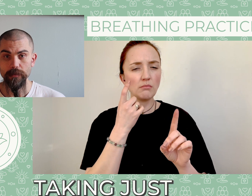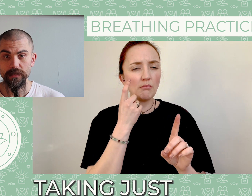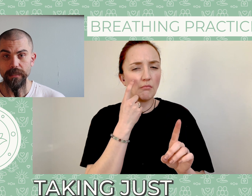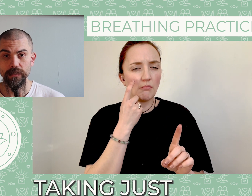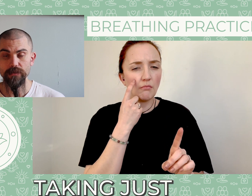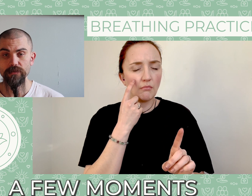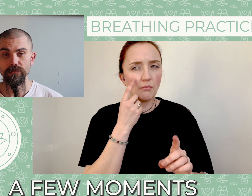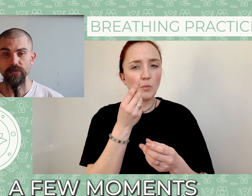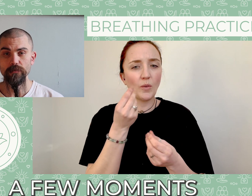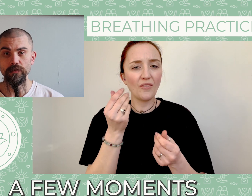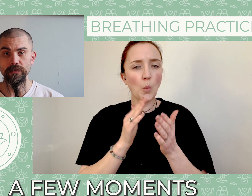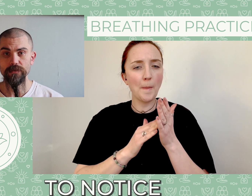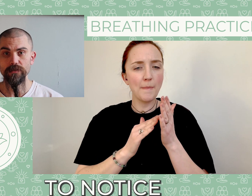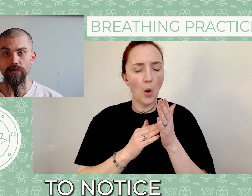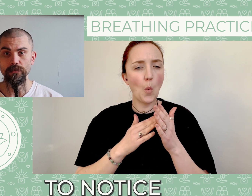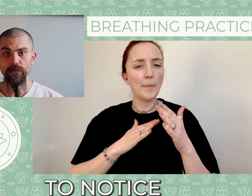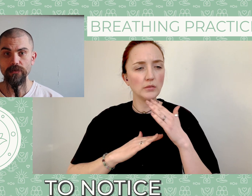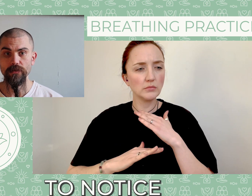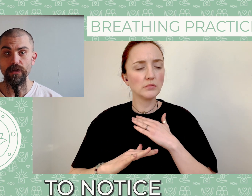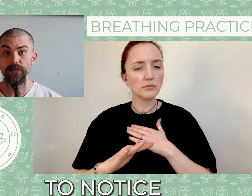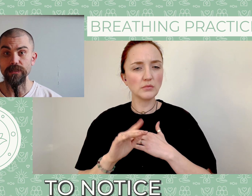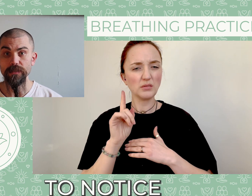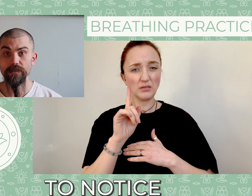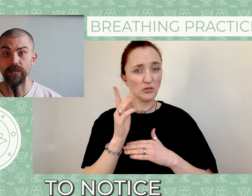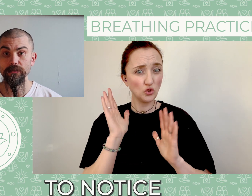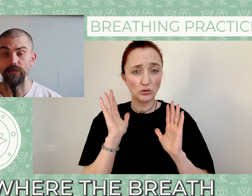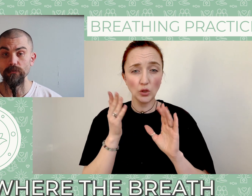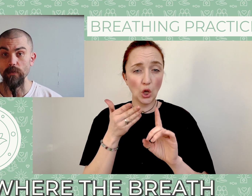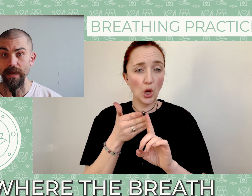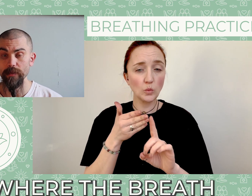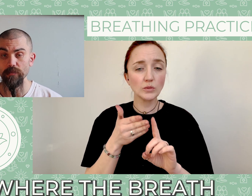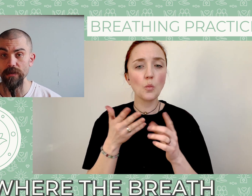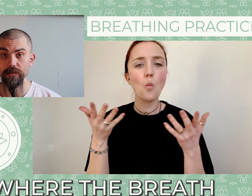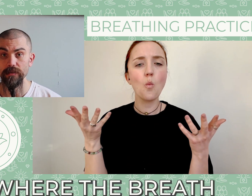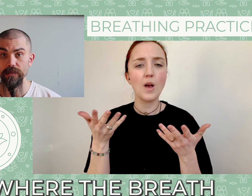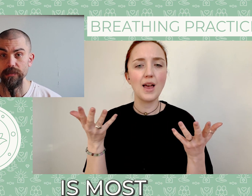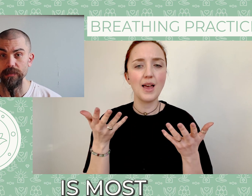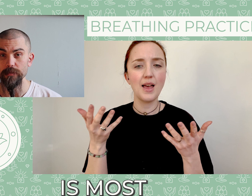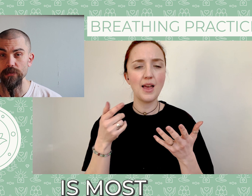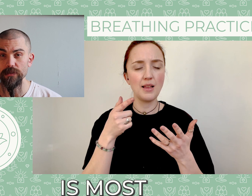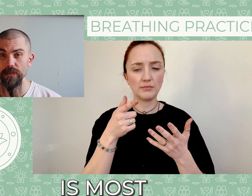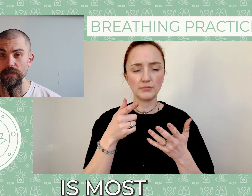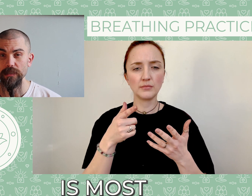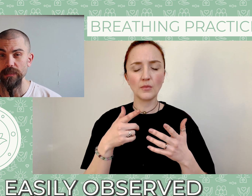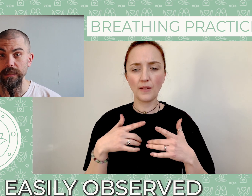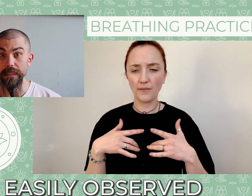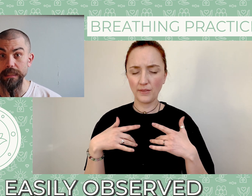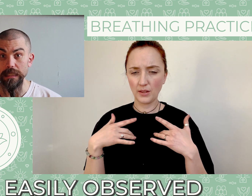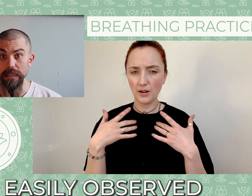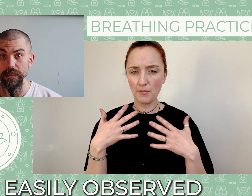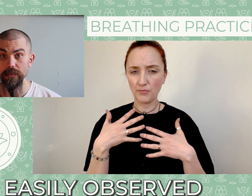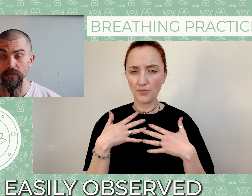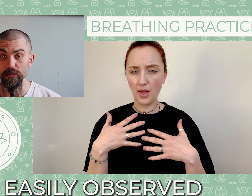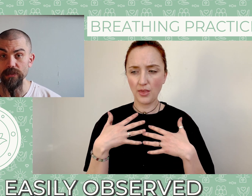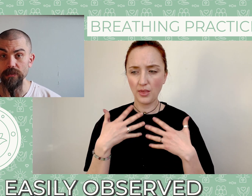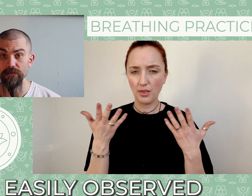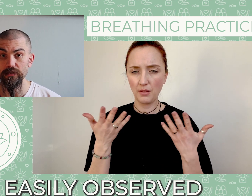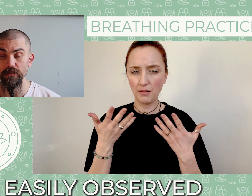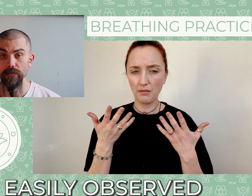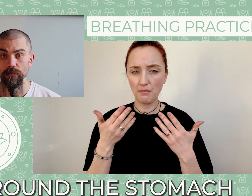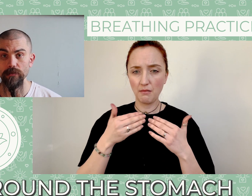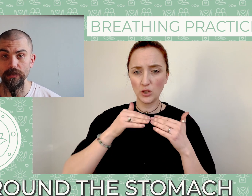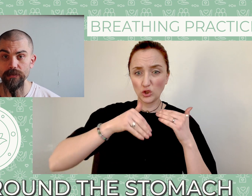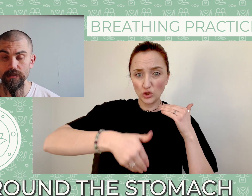So perhaps taking just a few moments to notice where the breath is most easily